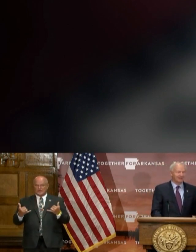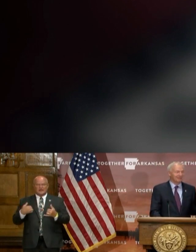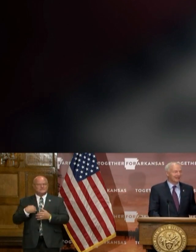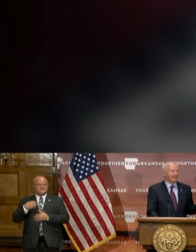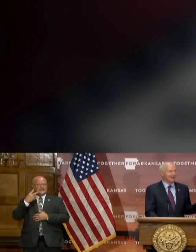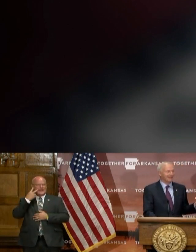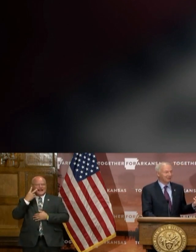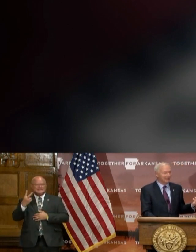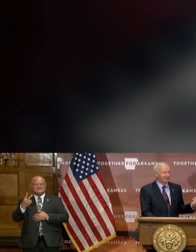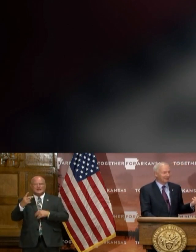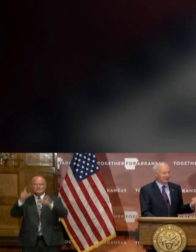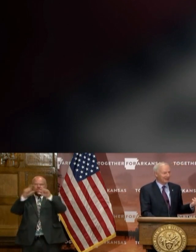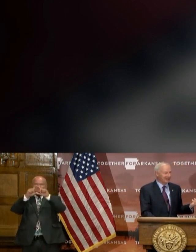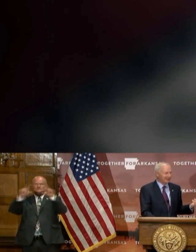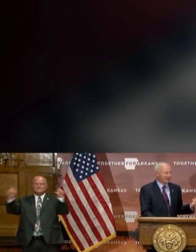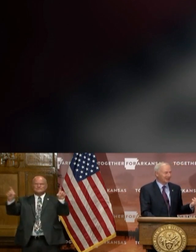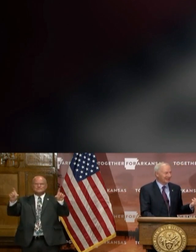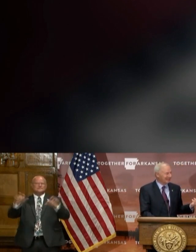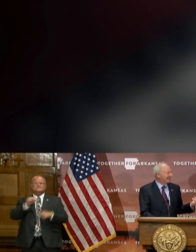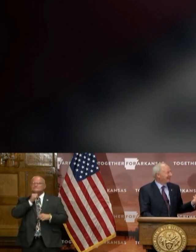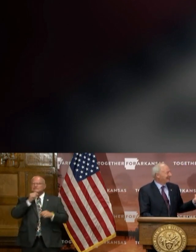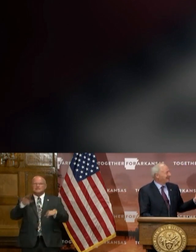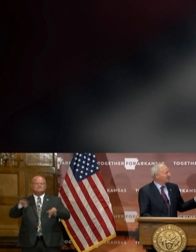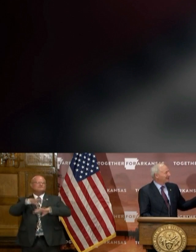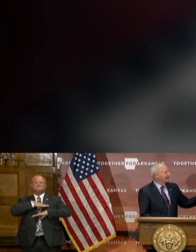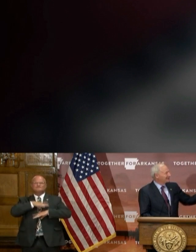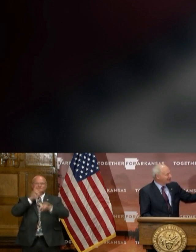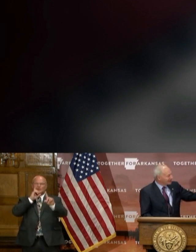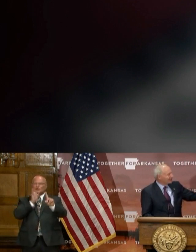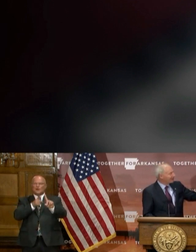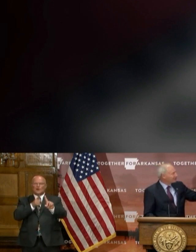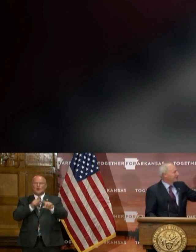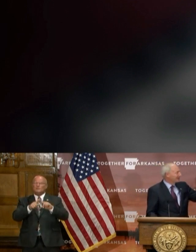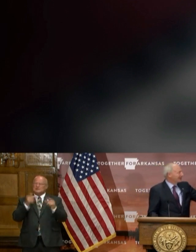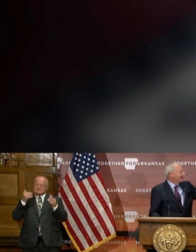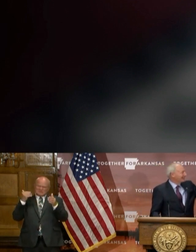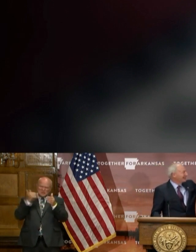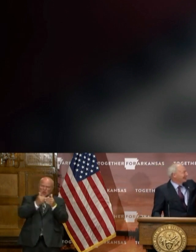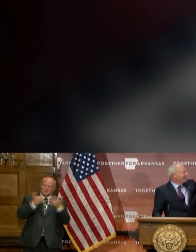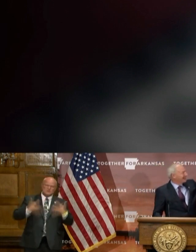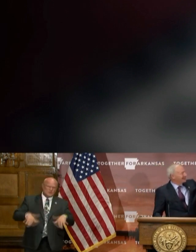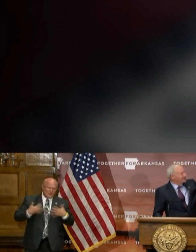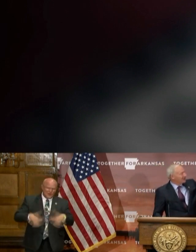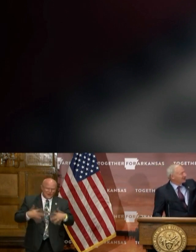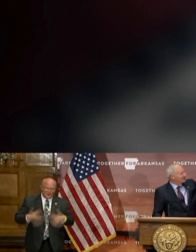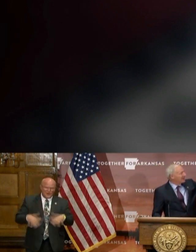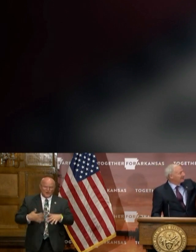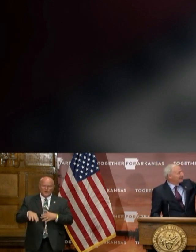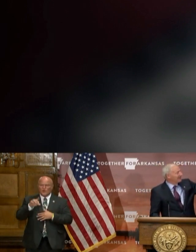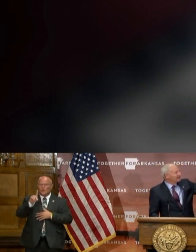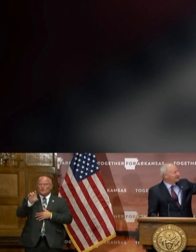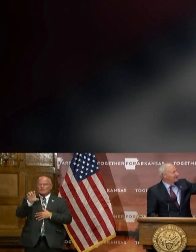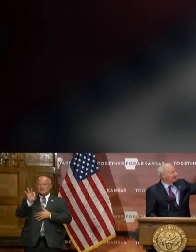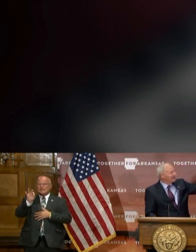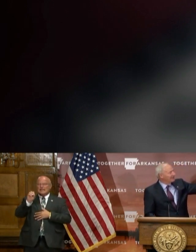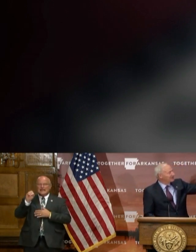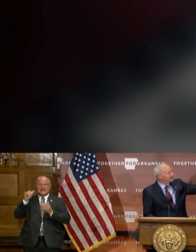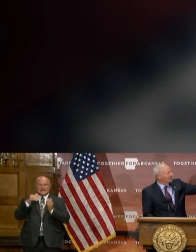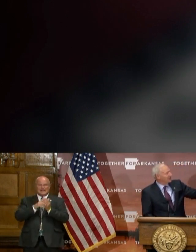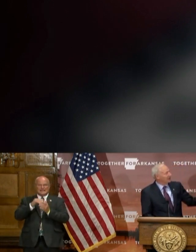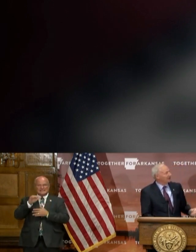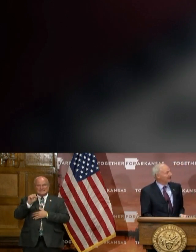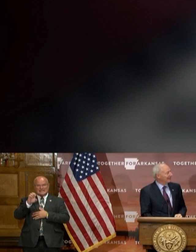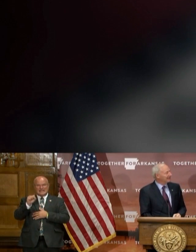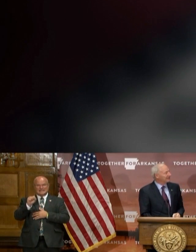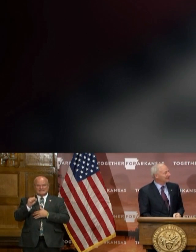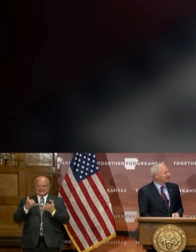saw the headline that we didn't reach our goal, but you look how close we are. It was 190,000 cases.